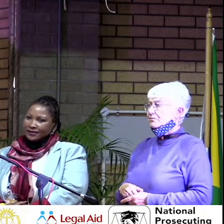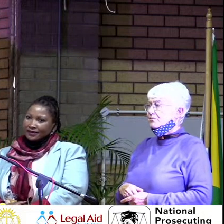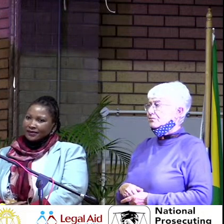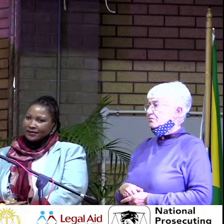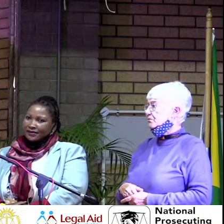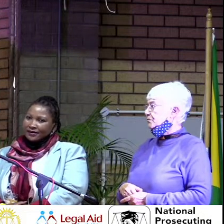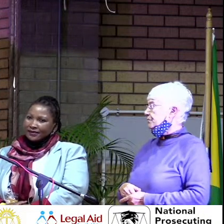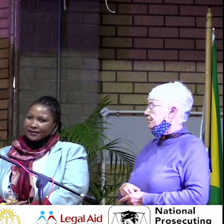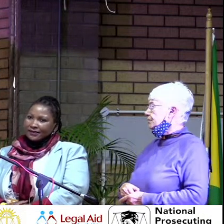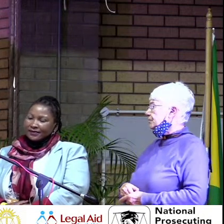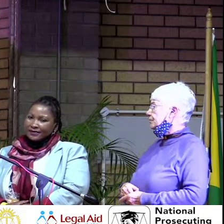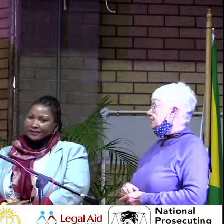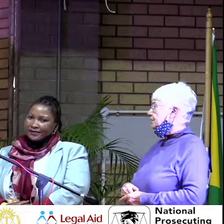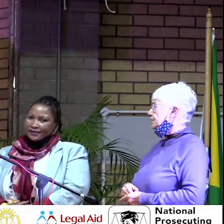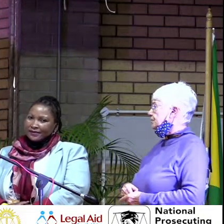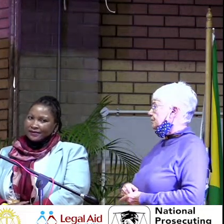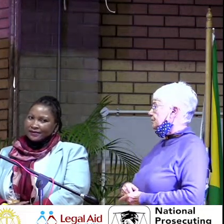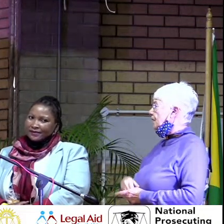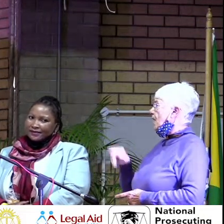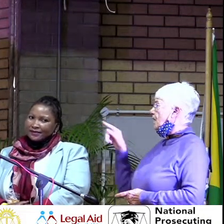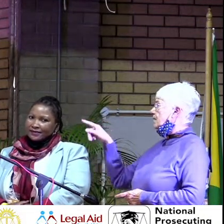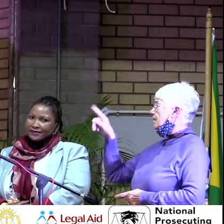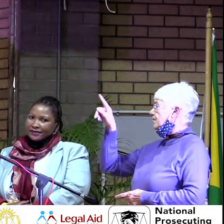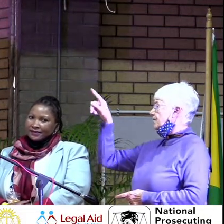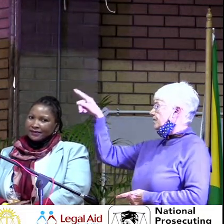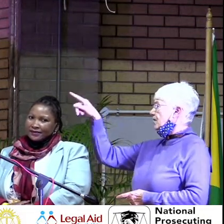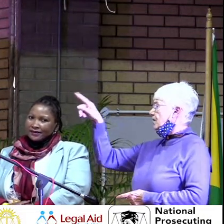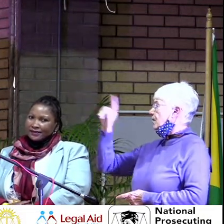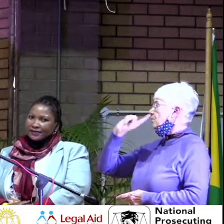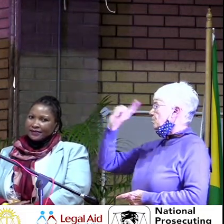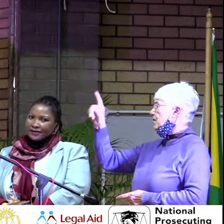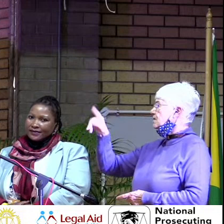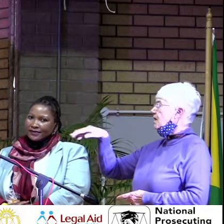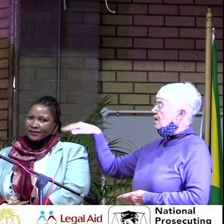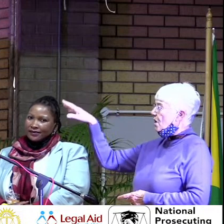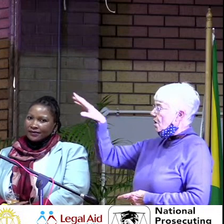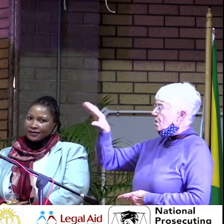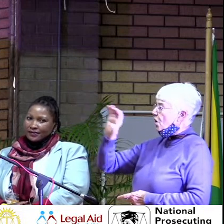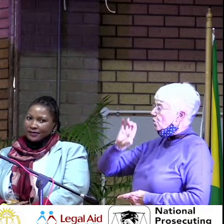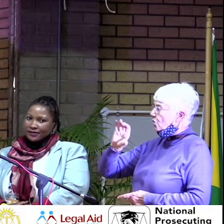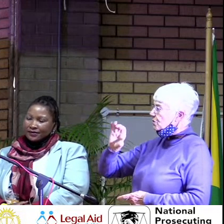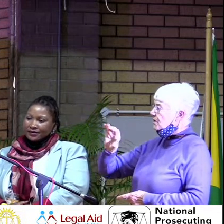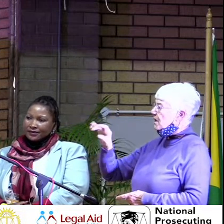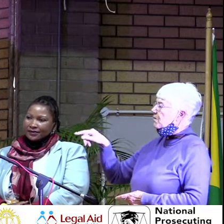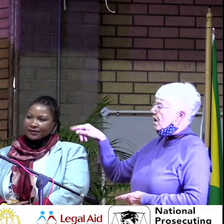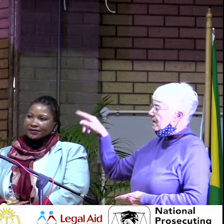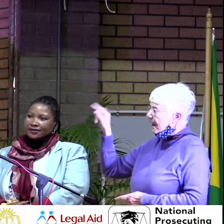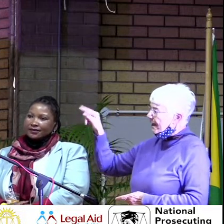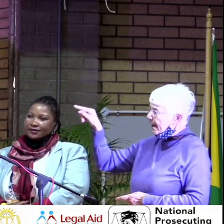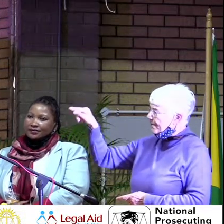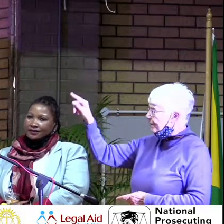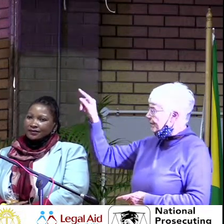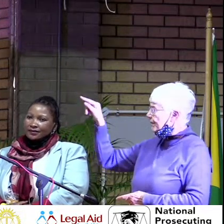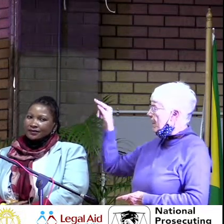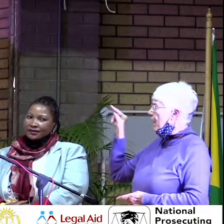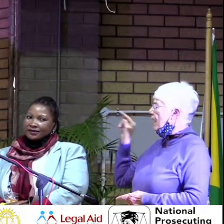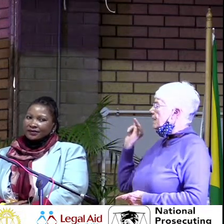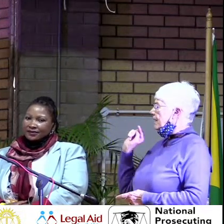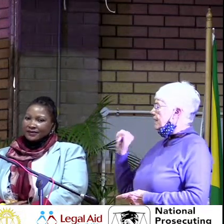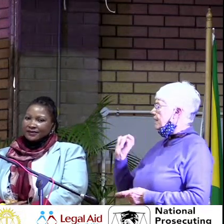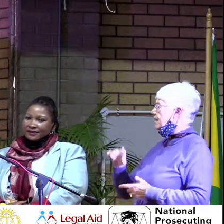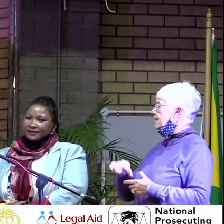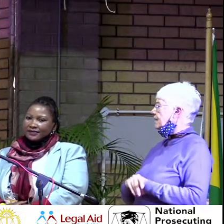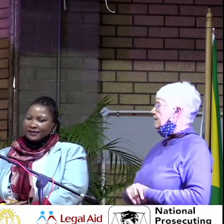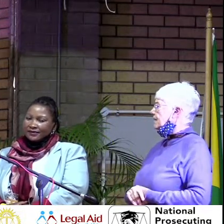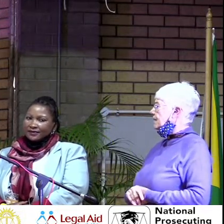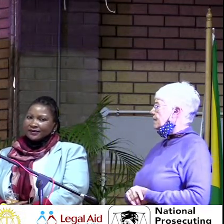Deputy Minister, your office, Correctional Services, protocol observe. Community, you are